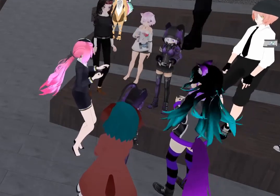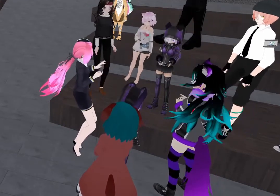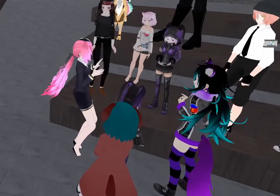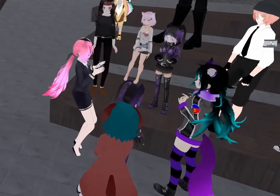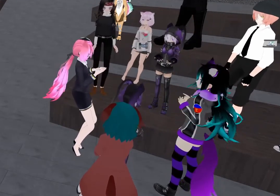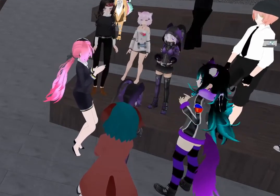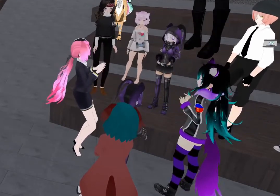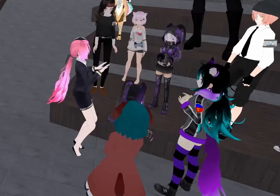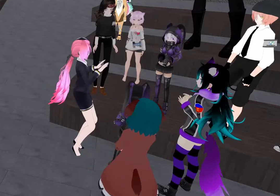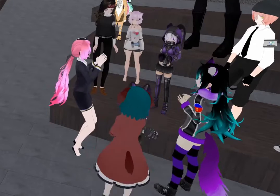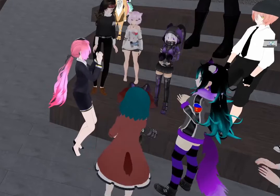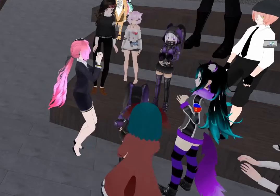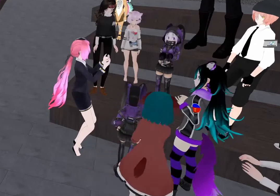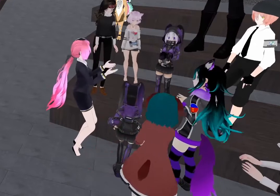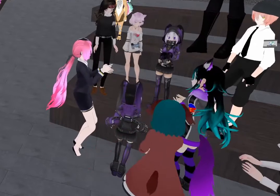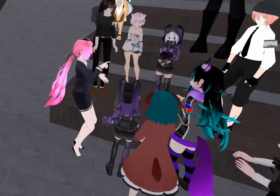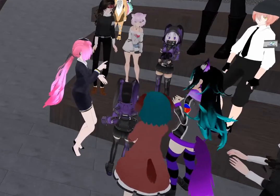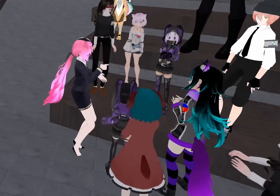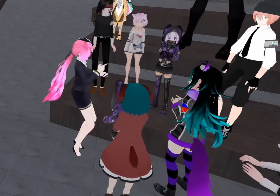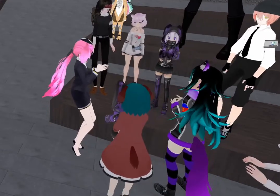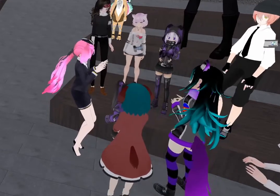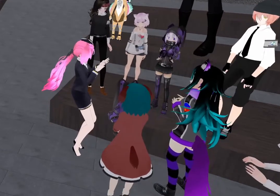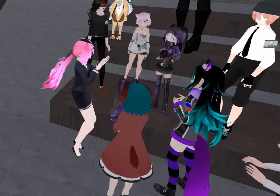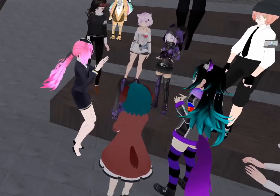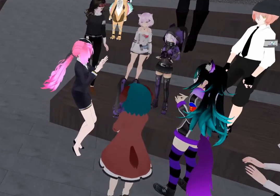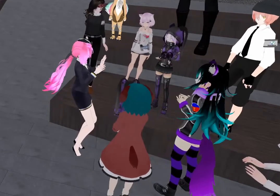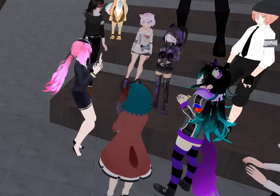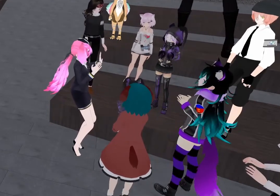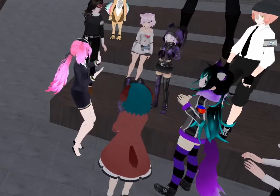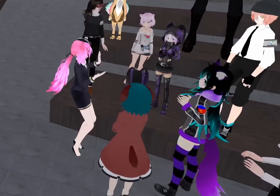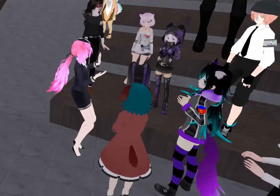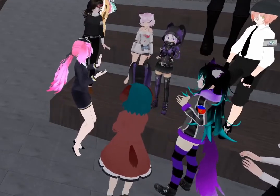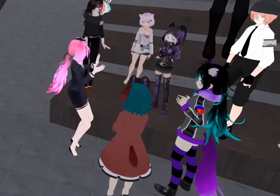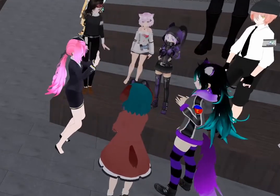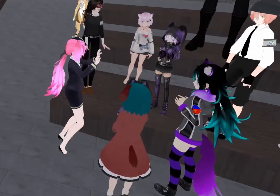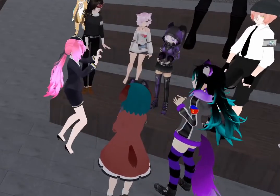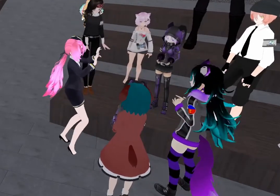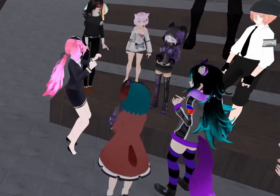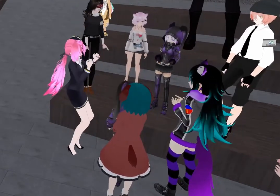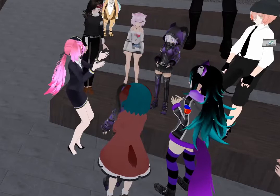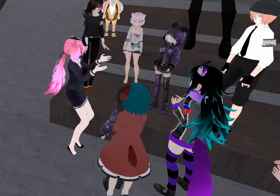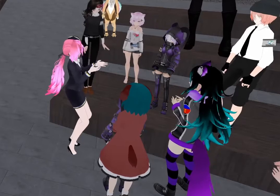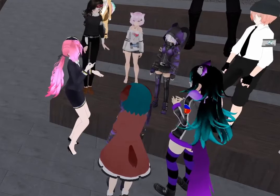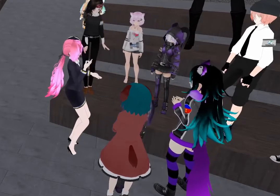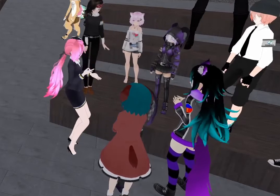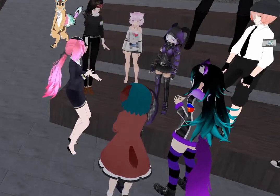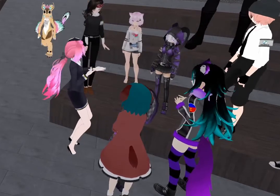So if you have information that you think is important to the story, you're totally welcome to be up there like, hey, letting you guys know this is a birthday party, and